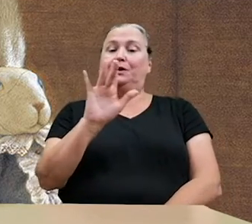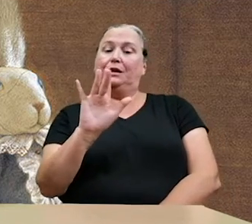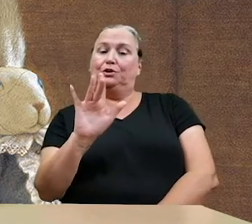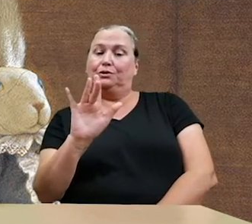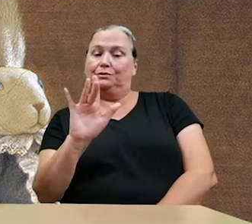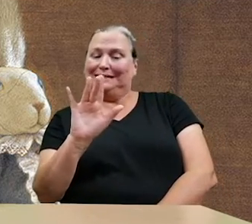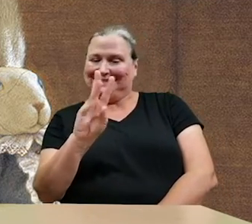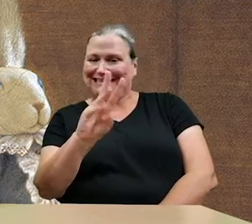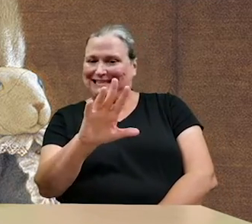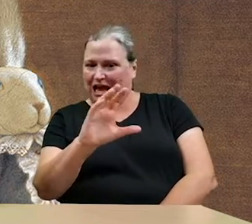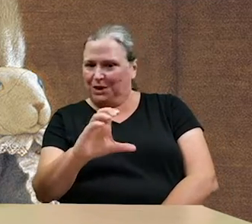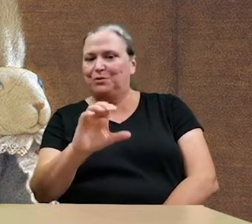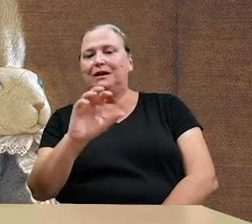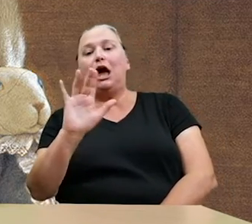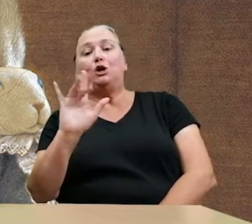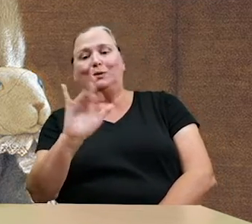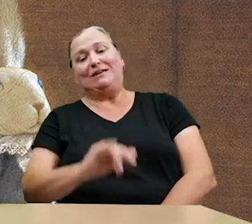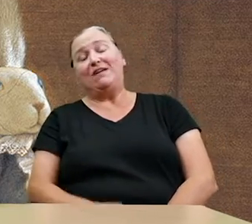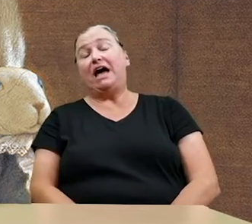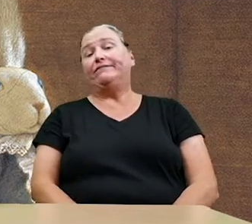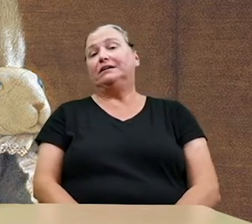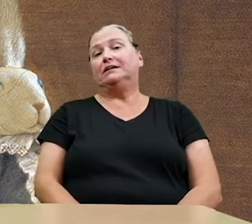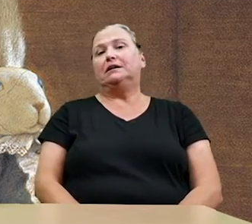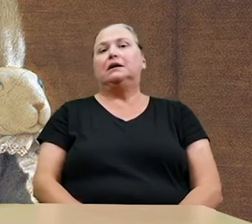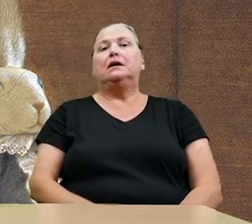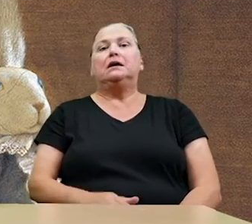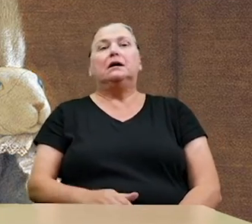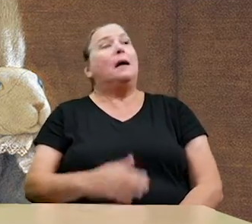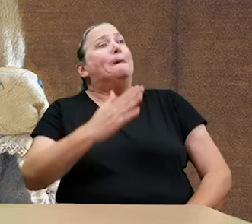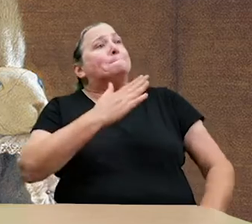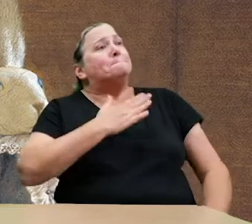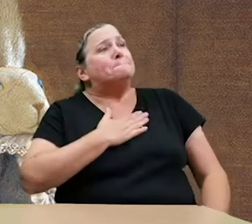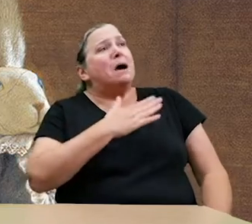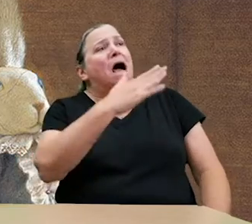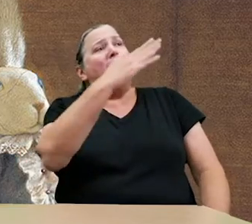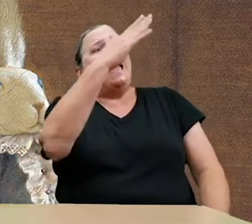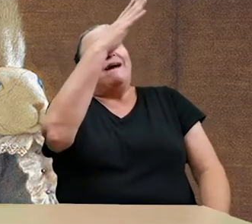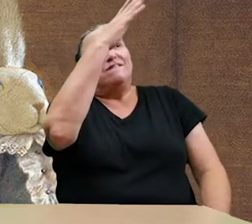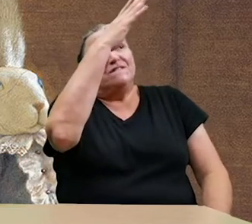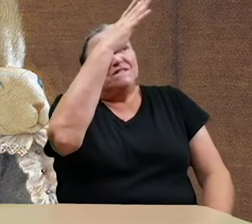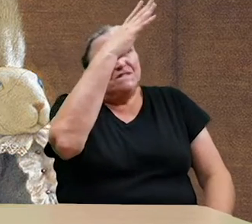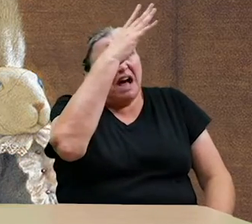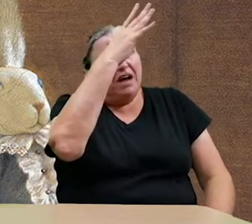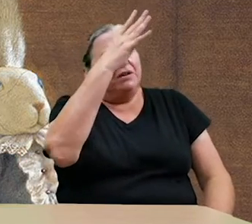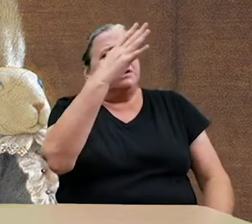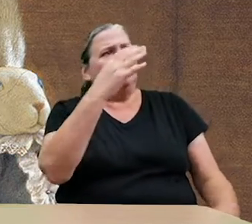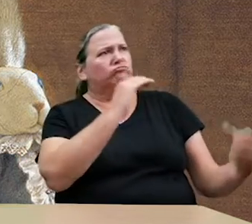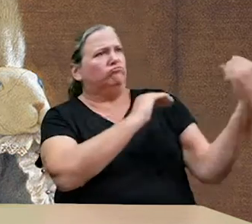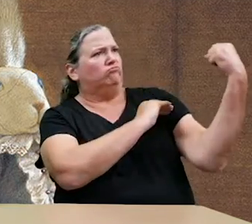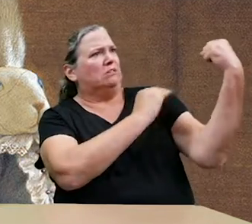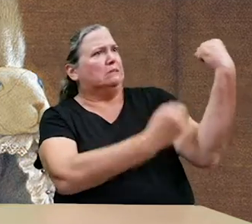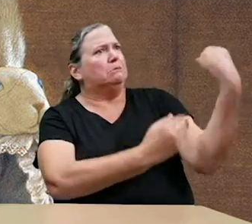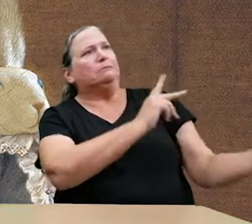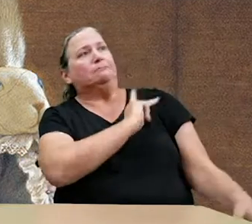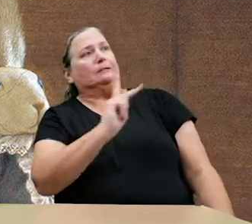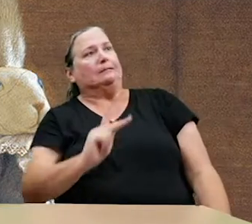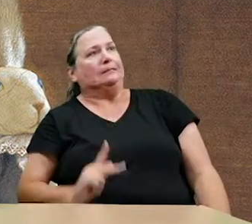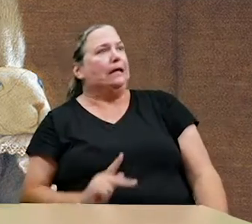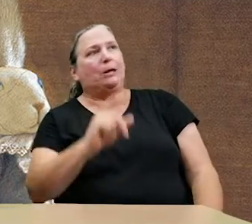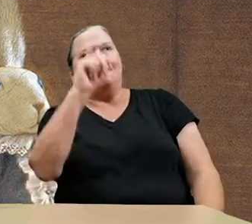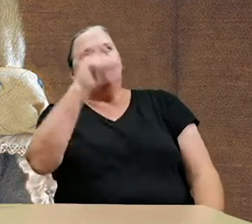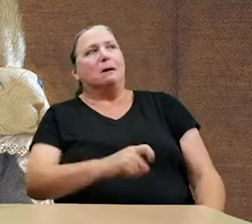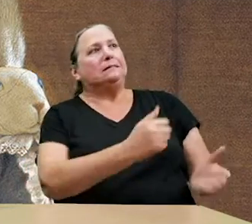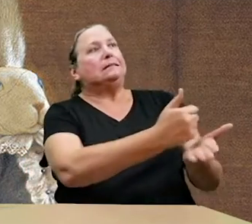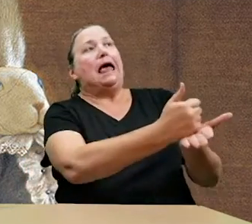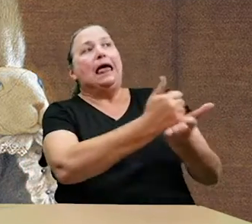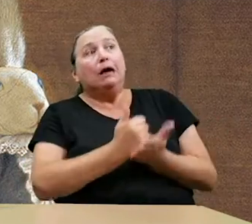3,625, replied the witch. My father, said the princess, is a powerful king. You must help me,